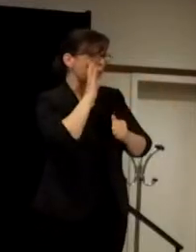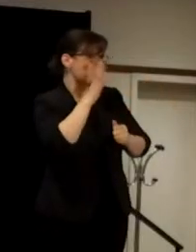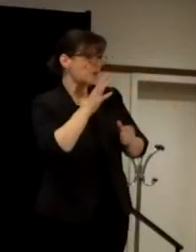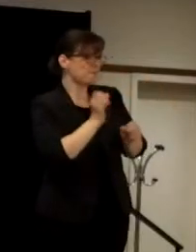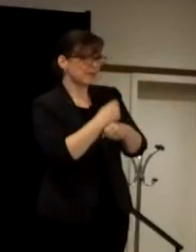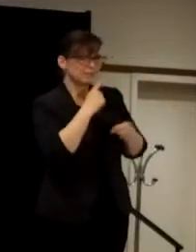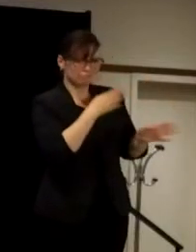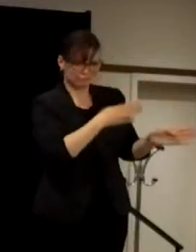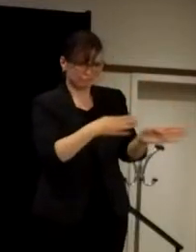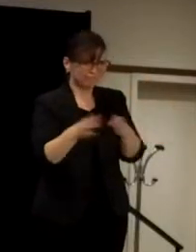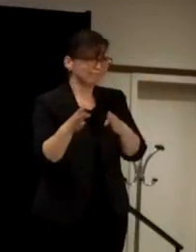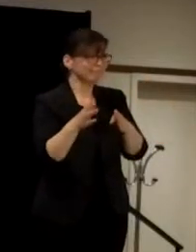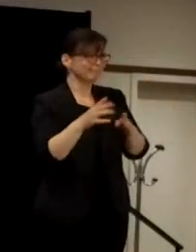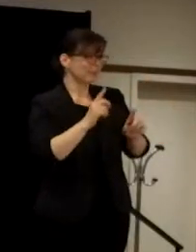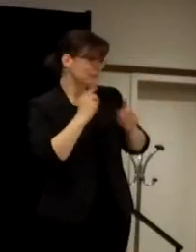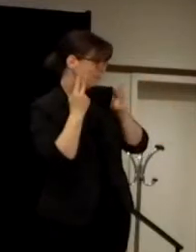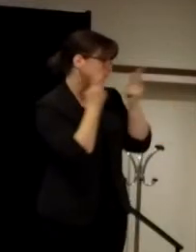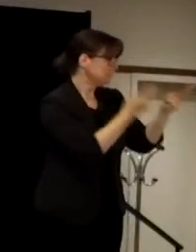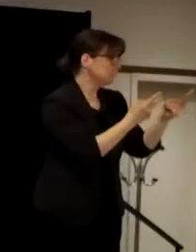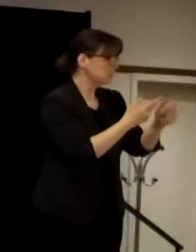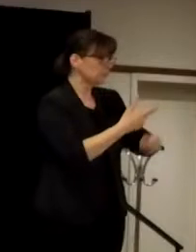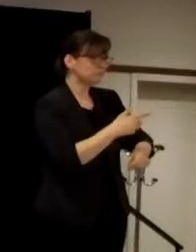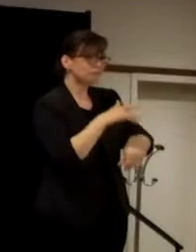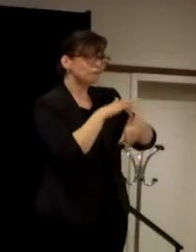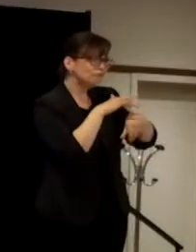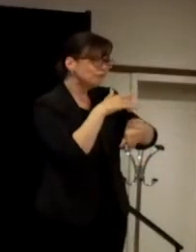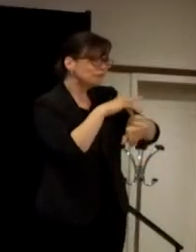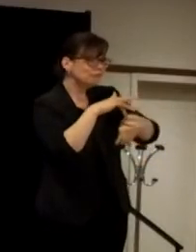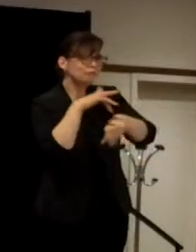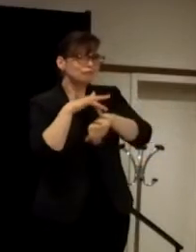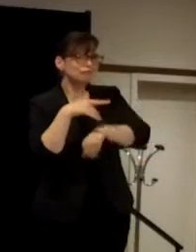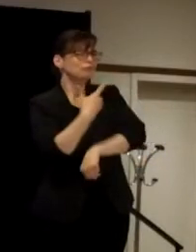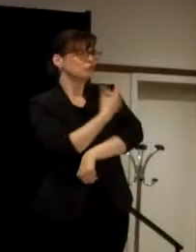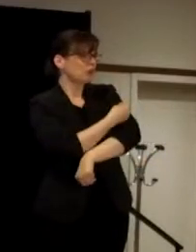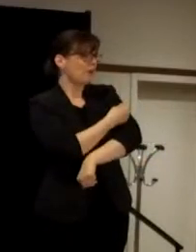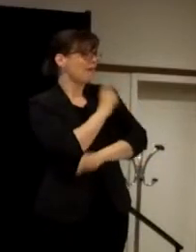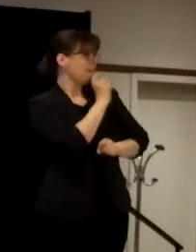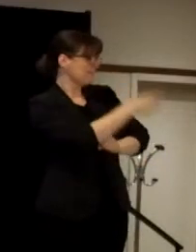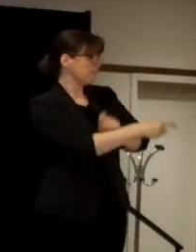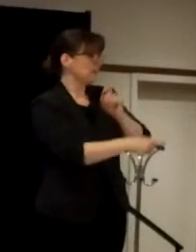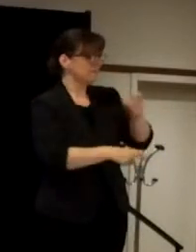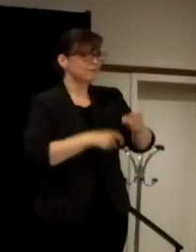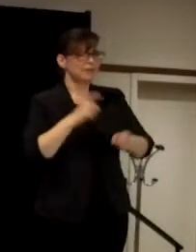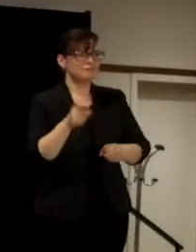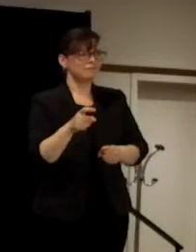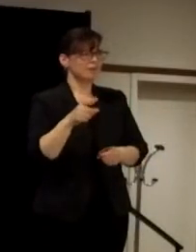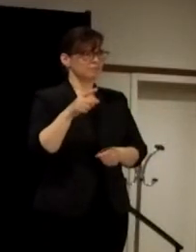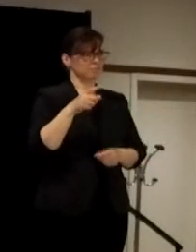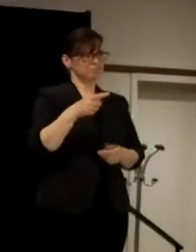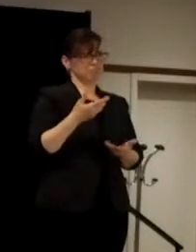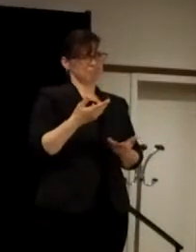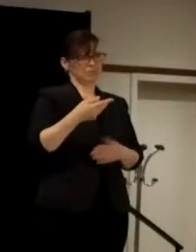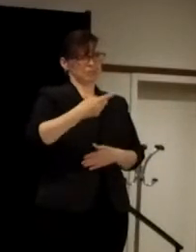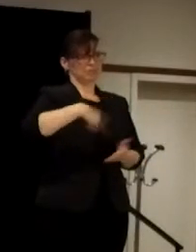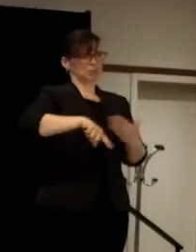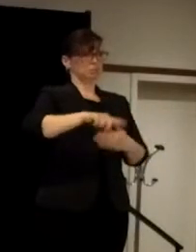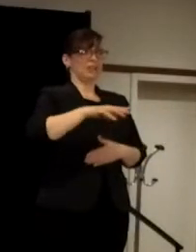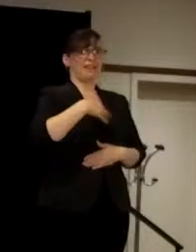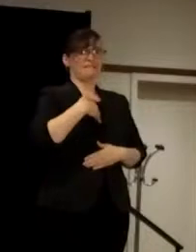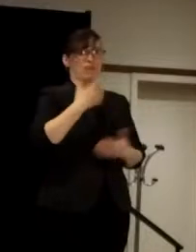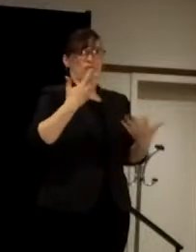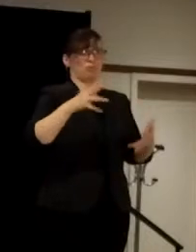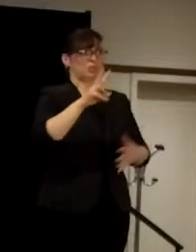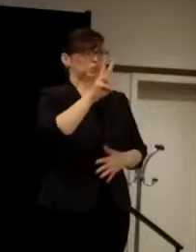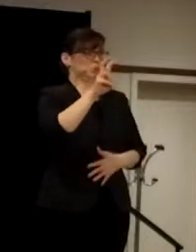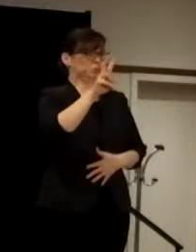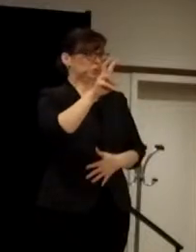to go and vaccinate that resident. So we gave them, I think this week we're giving them another 200 doses of Johnson &